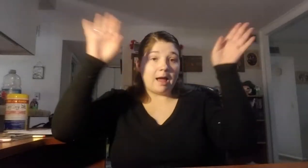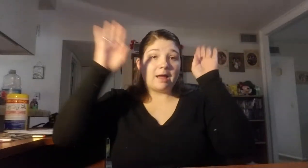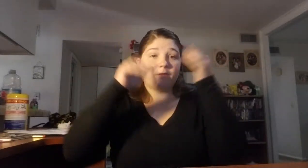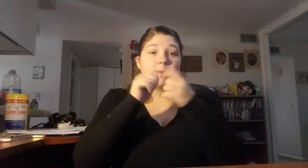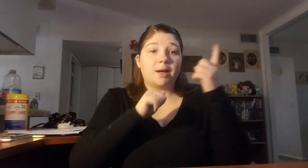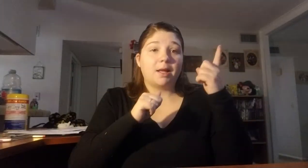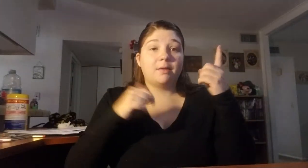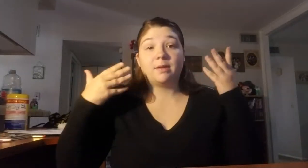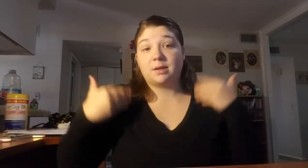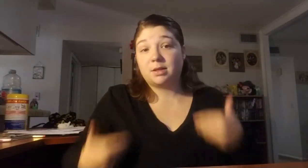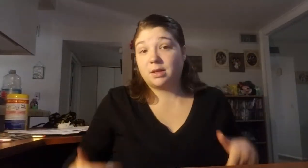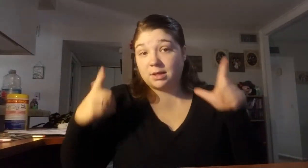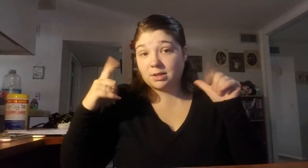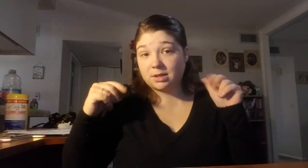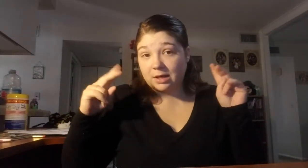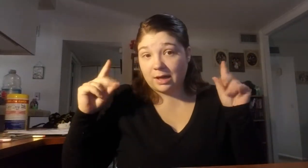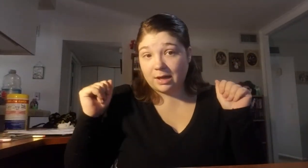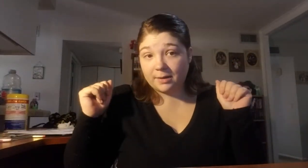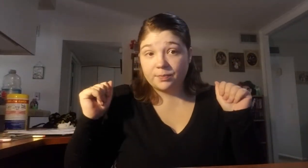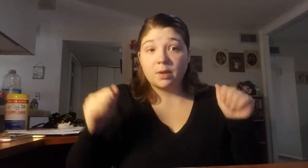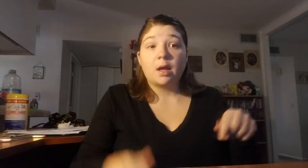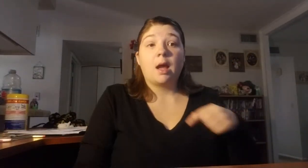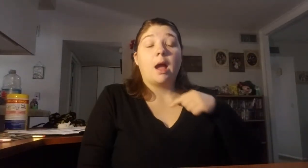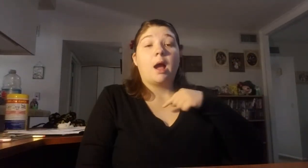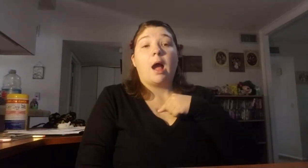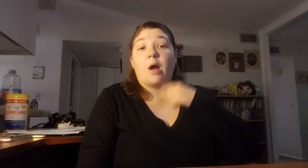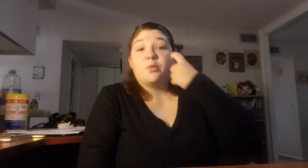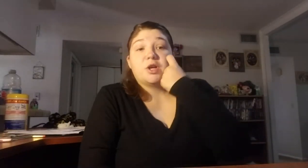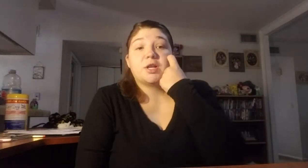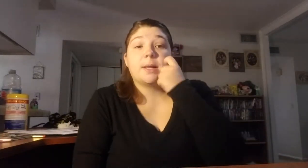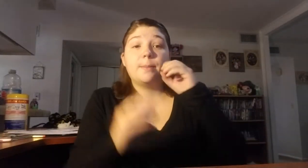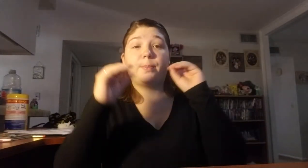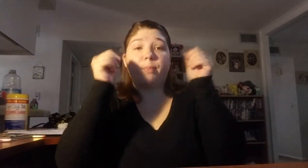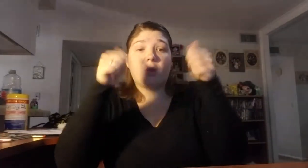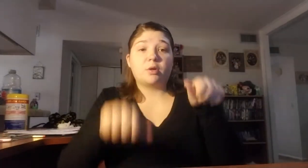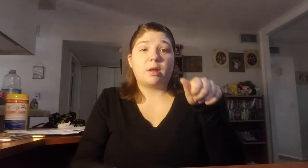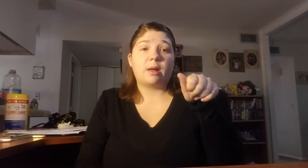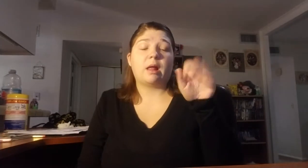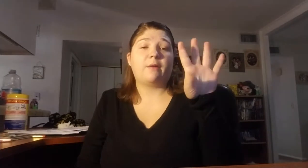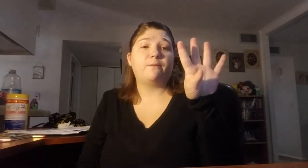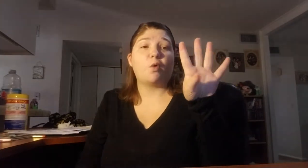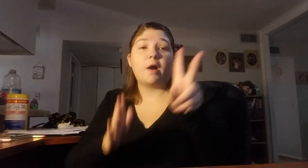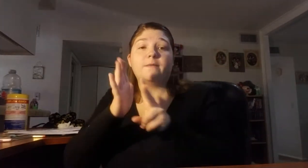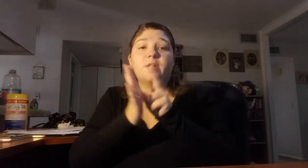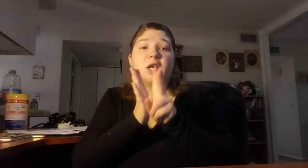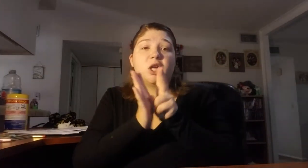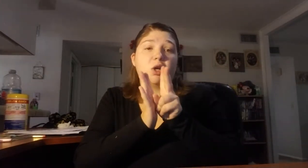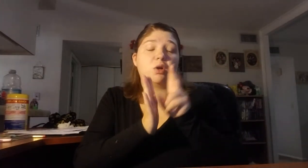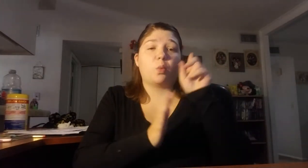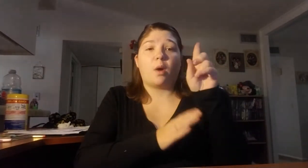Hi everybody, this is Lexenda. I recently posted like 4 videos, one of